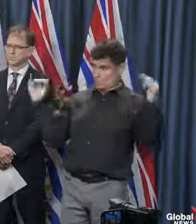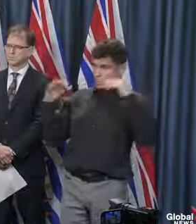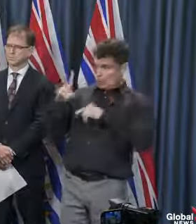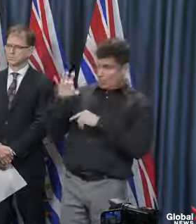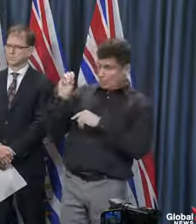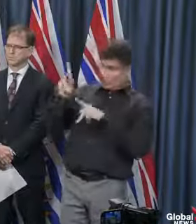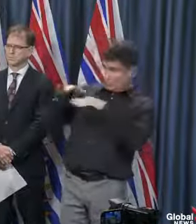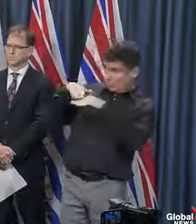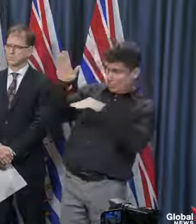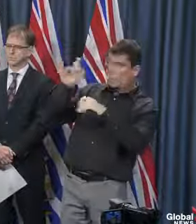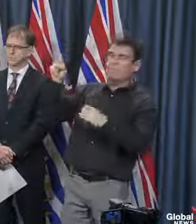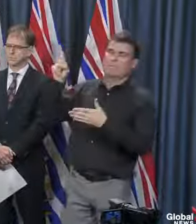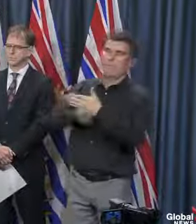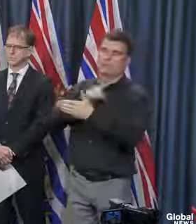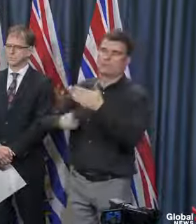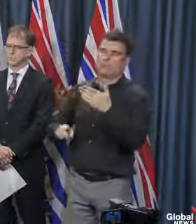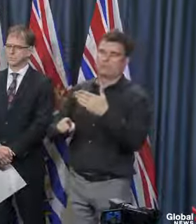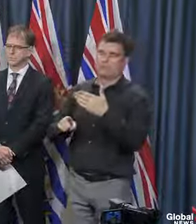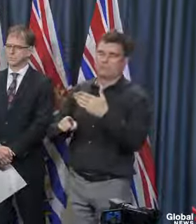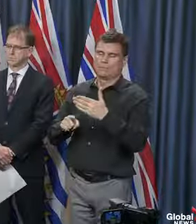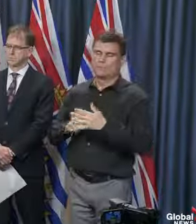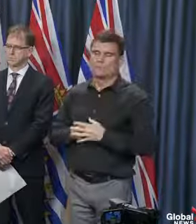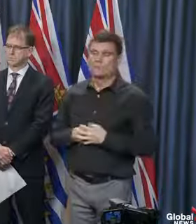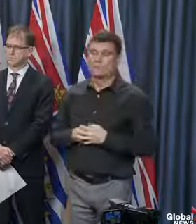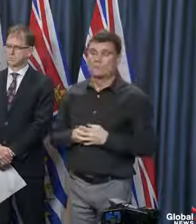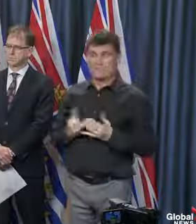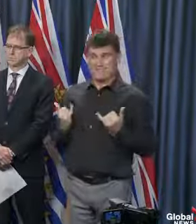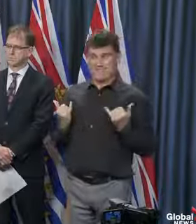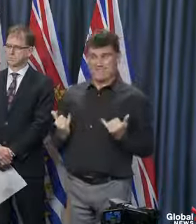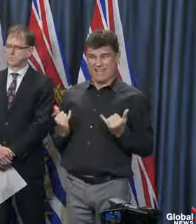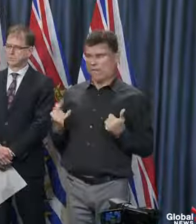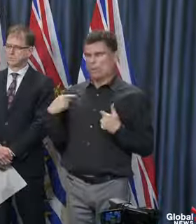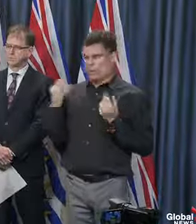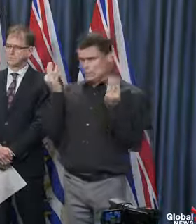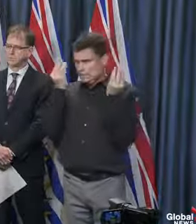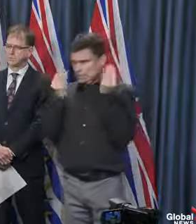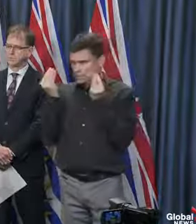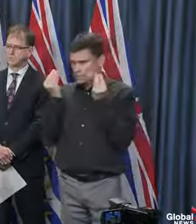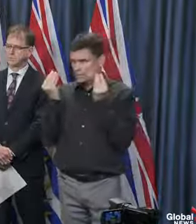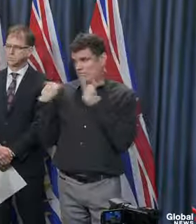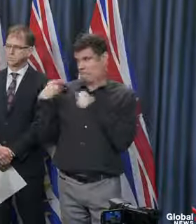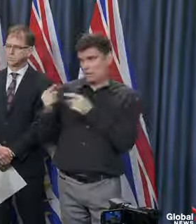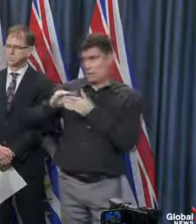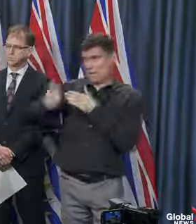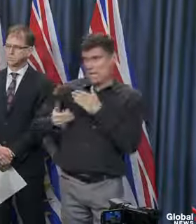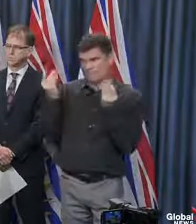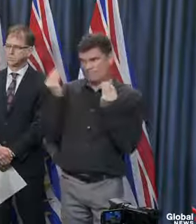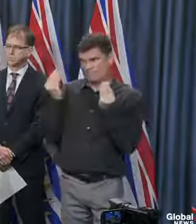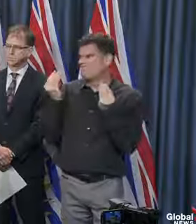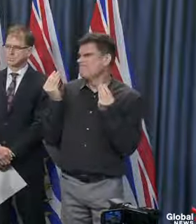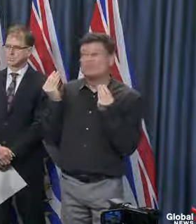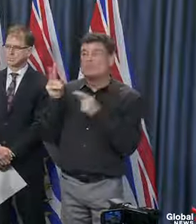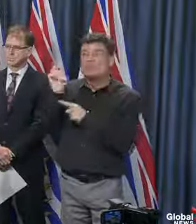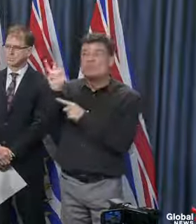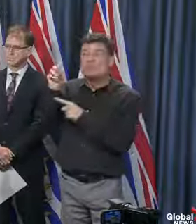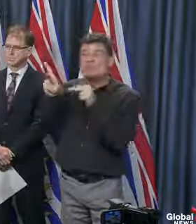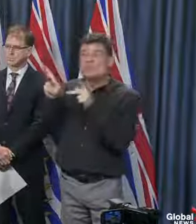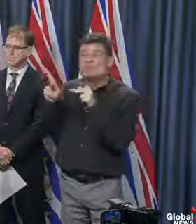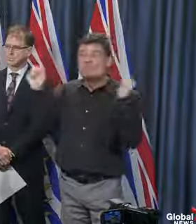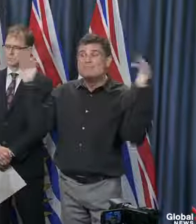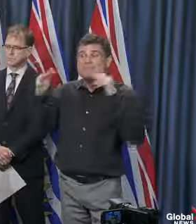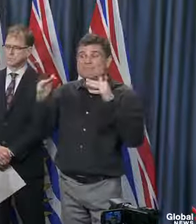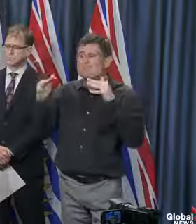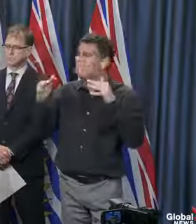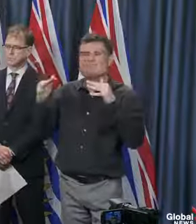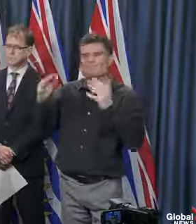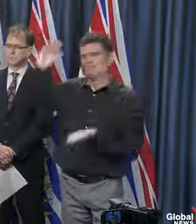with my colleagues, and we have moved that now to canceling all gatherings greater than